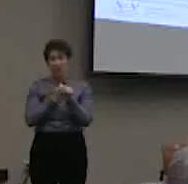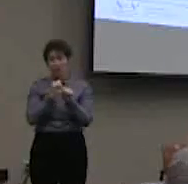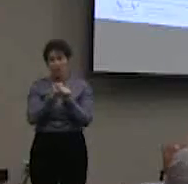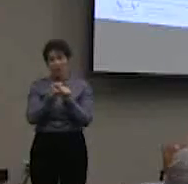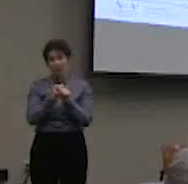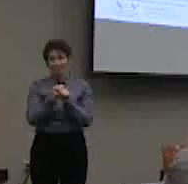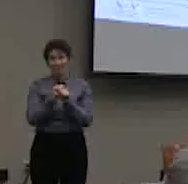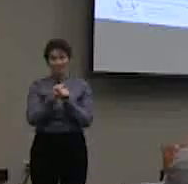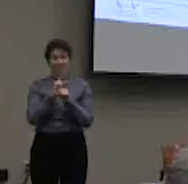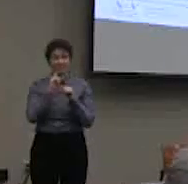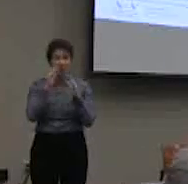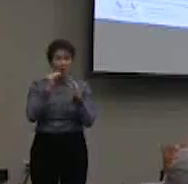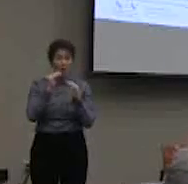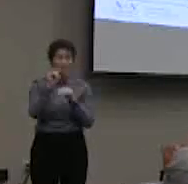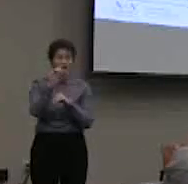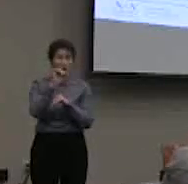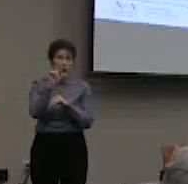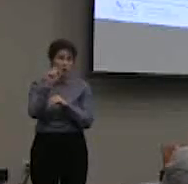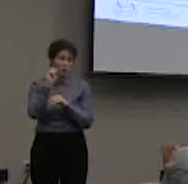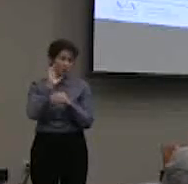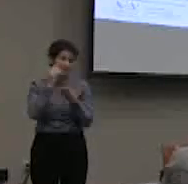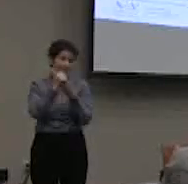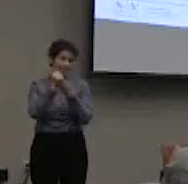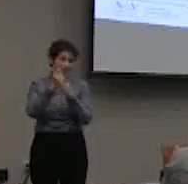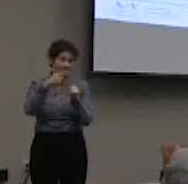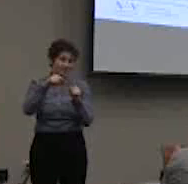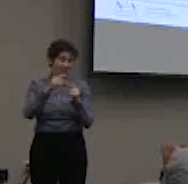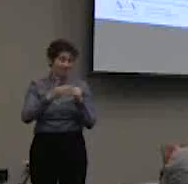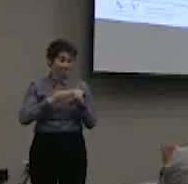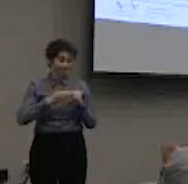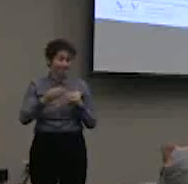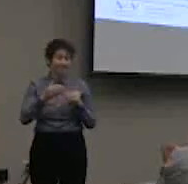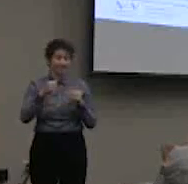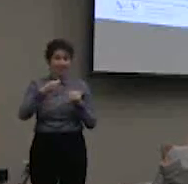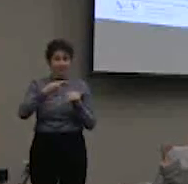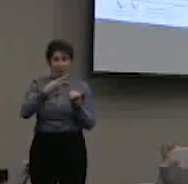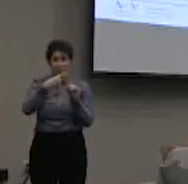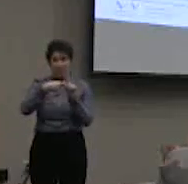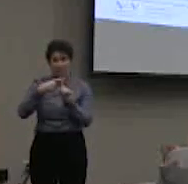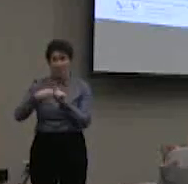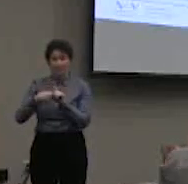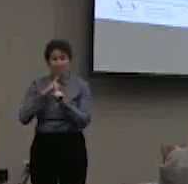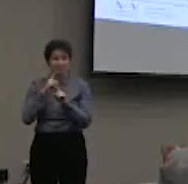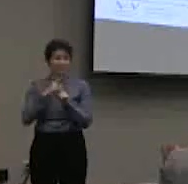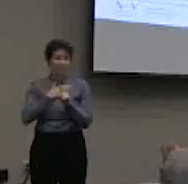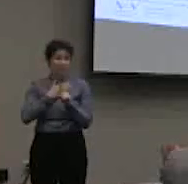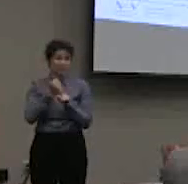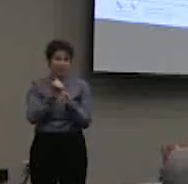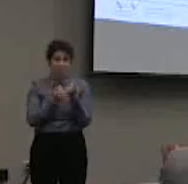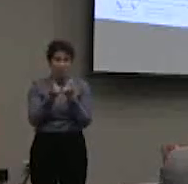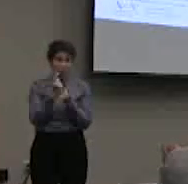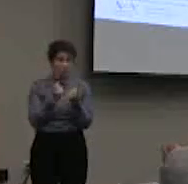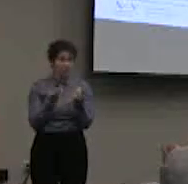for you in the coming months, and happy to take any questions.